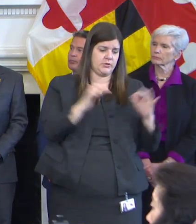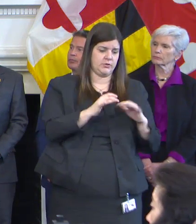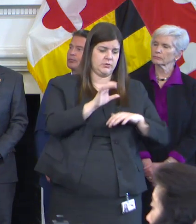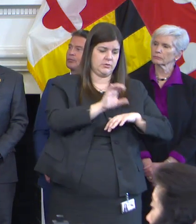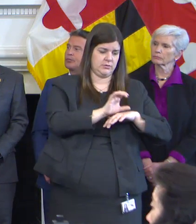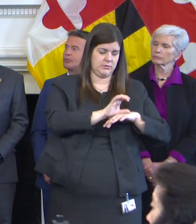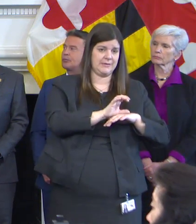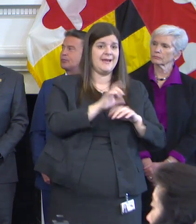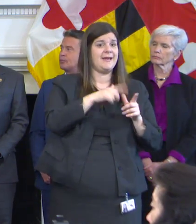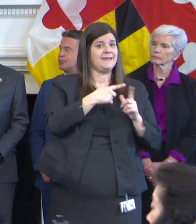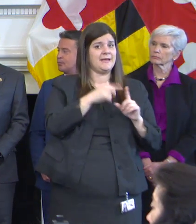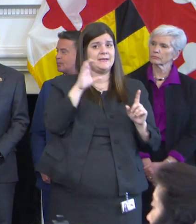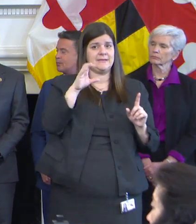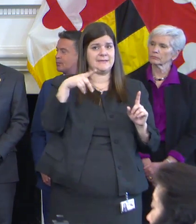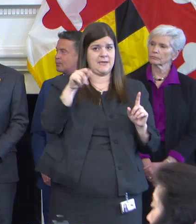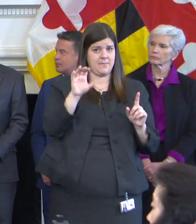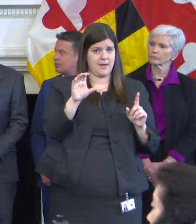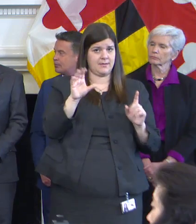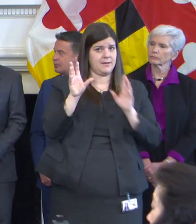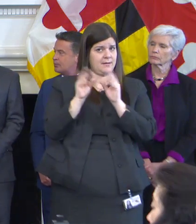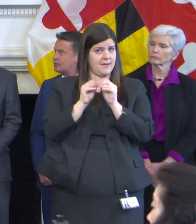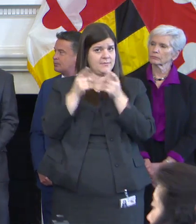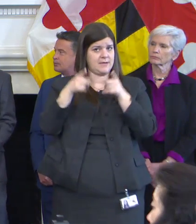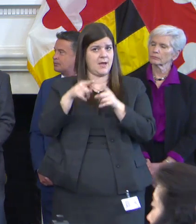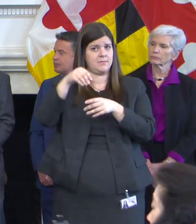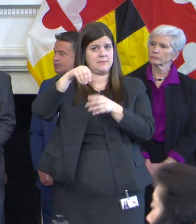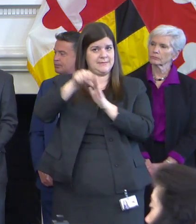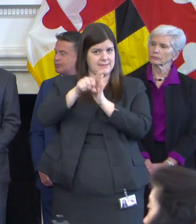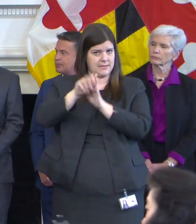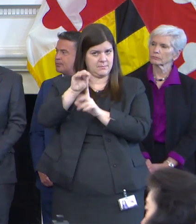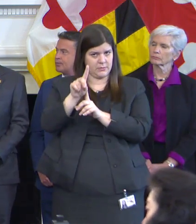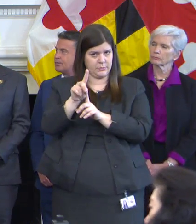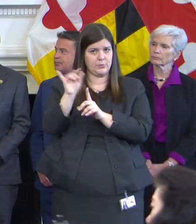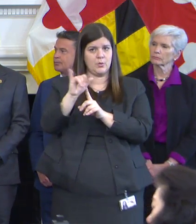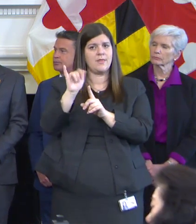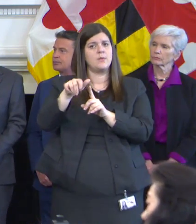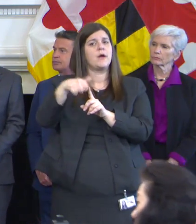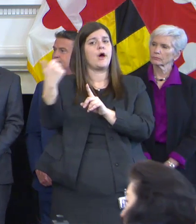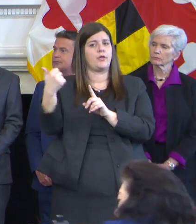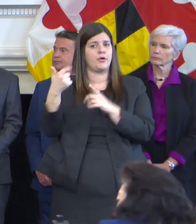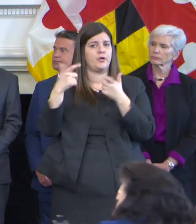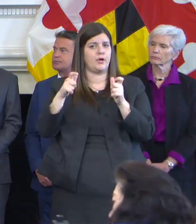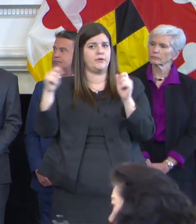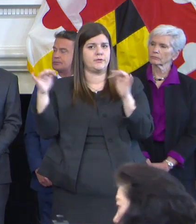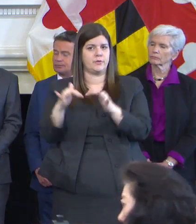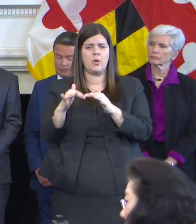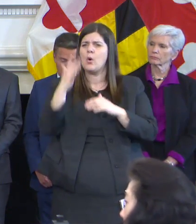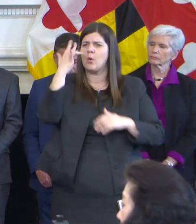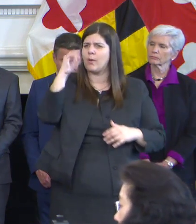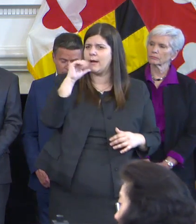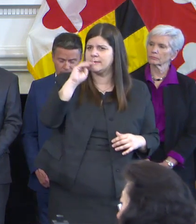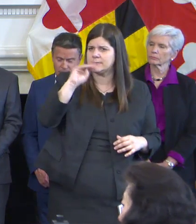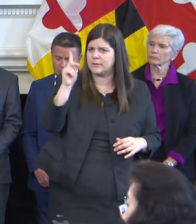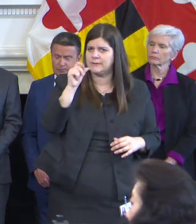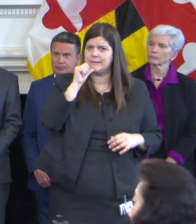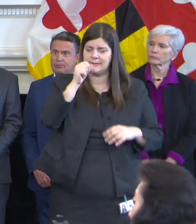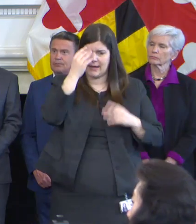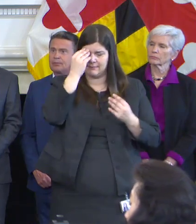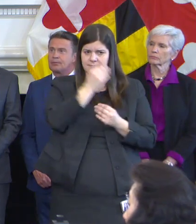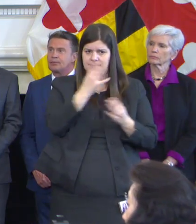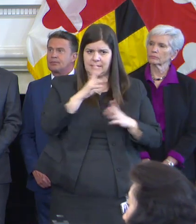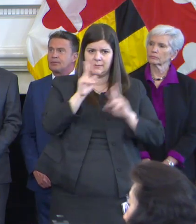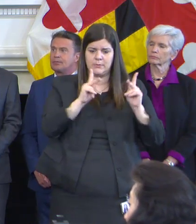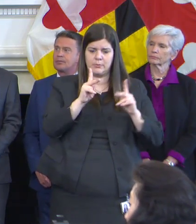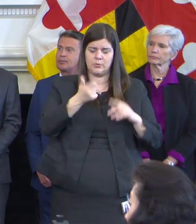in Maryland where someone who was infected was there. It was another large gathering. Why isn't Maryland advising attendees to